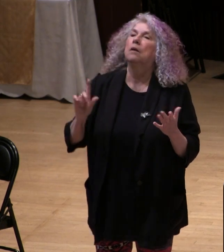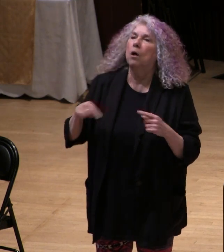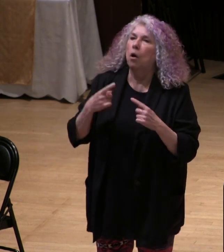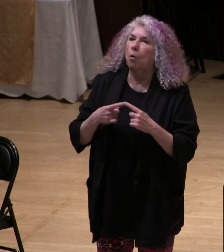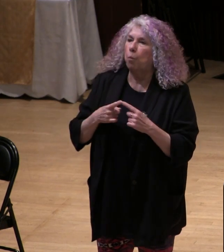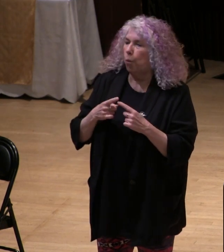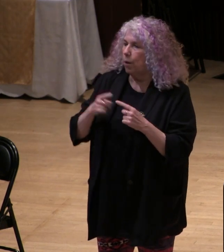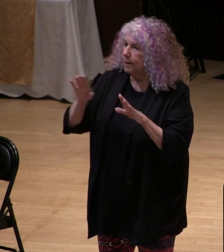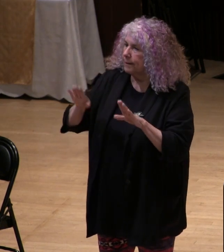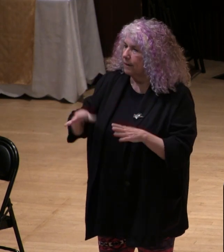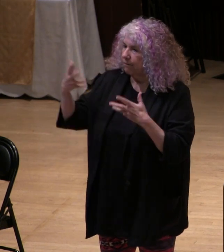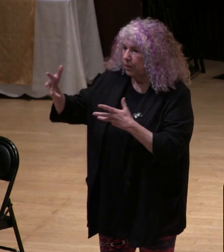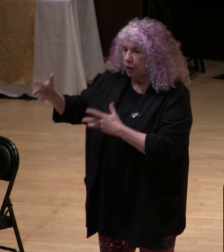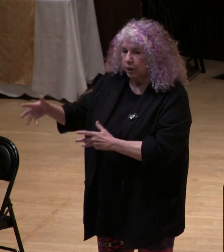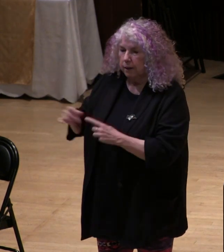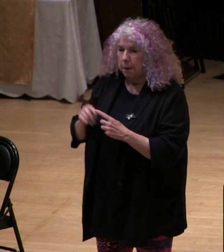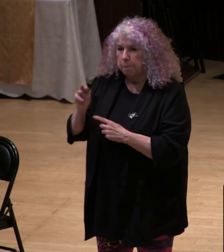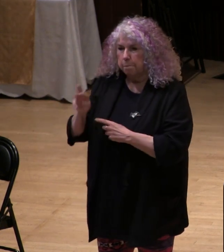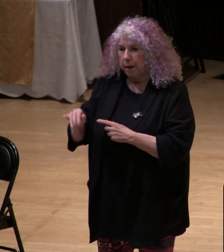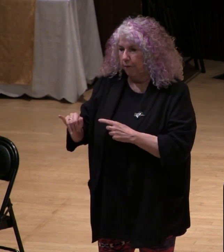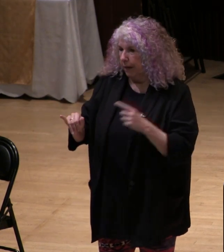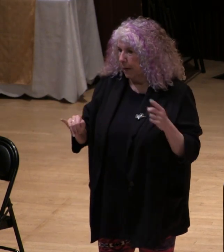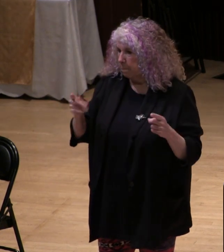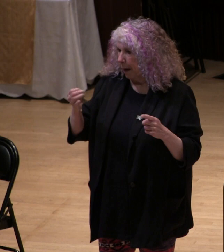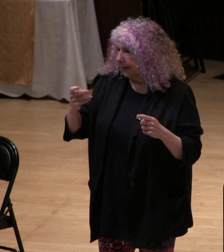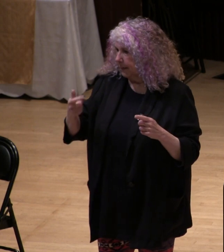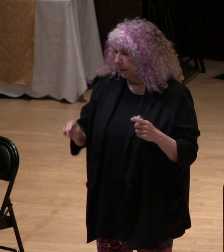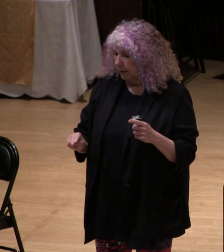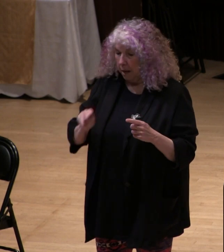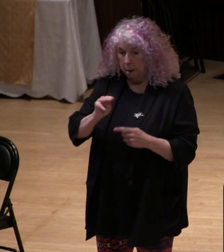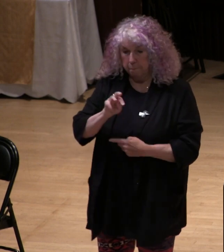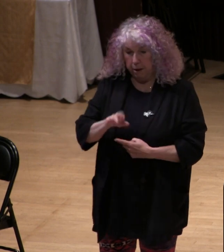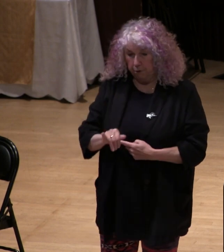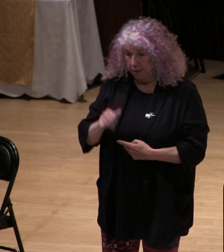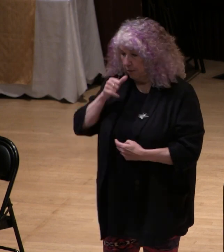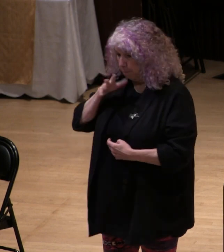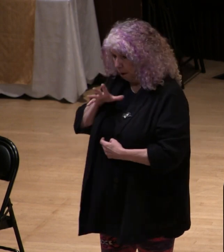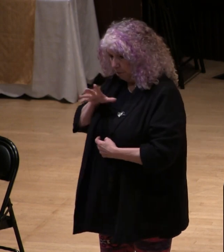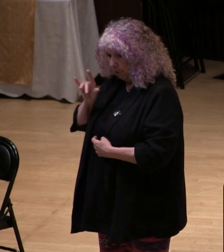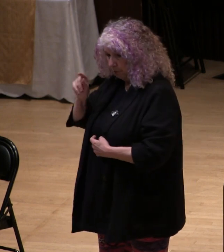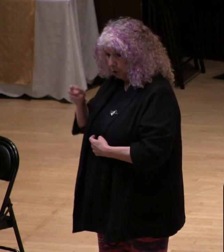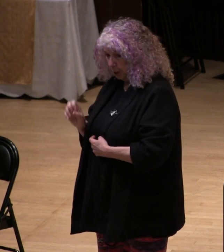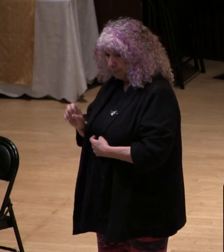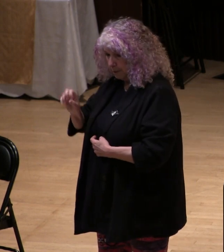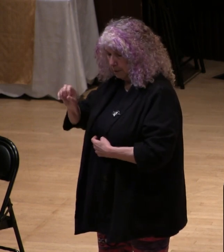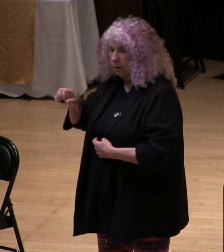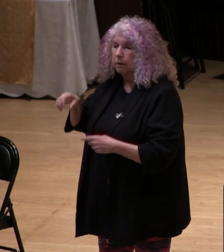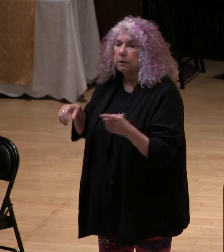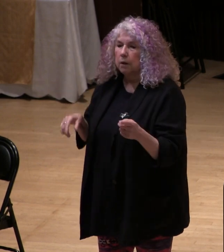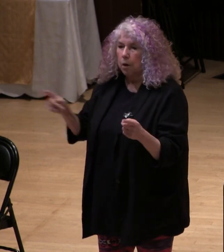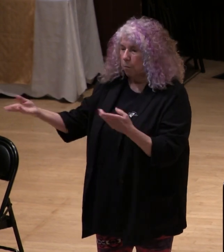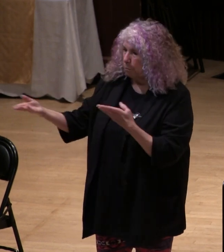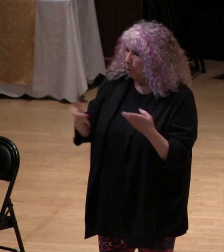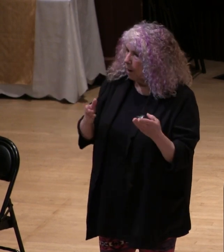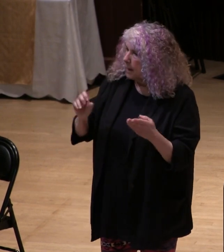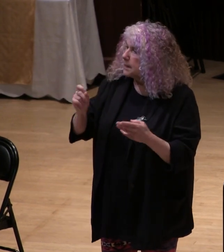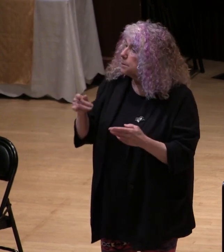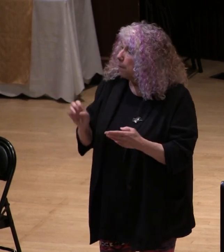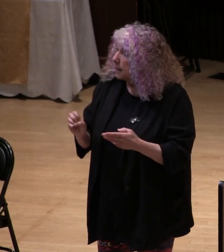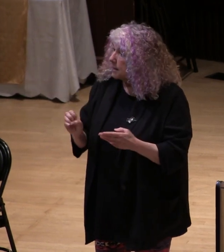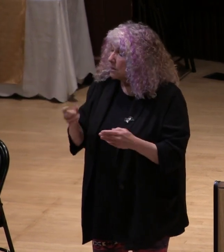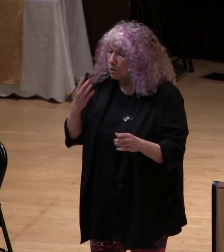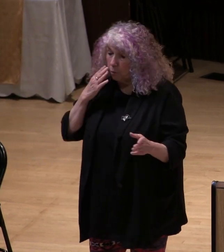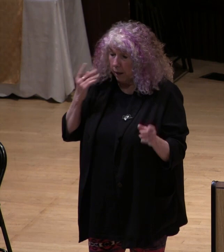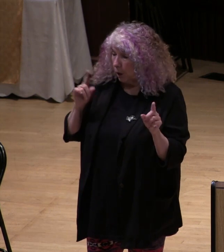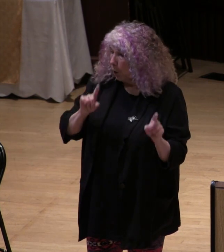When the Sabbath was over, Mary Magdalene, Mary, and the mother of James and Salome brought spices so that